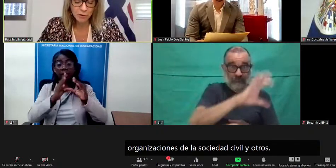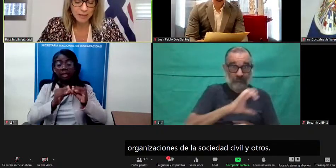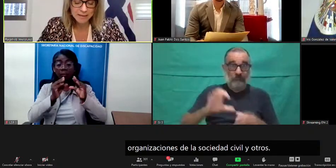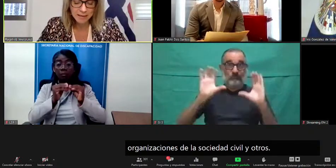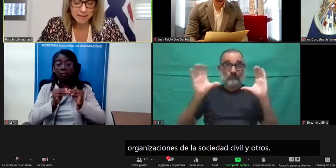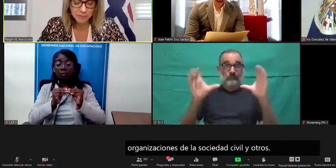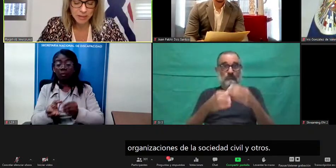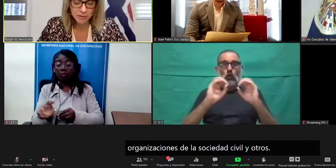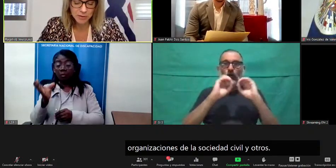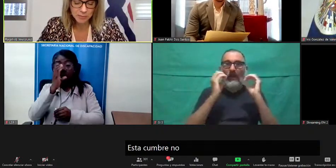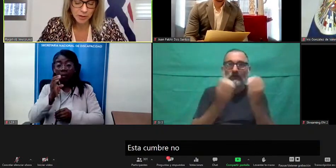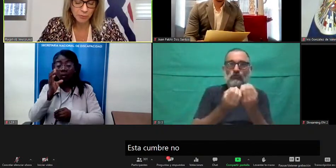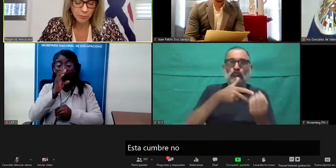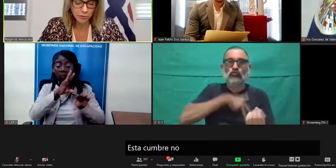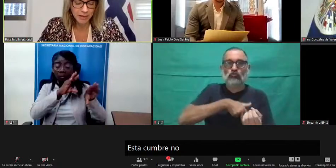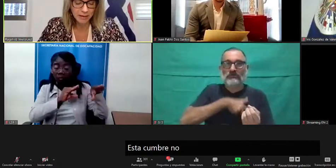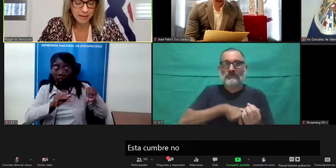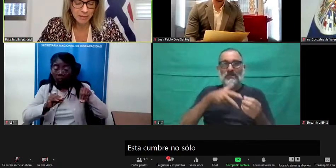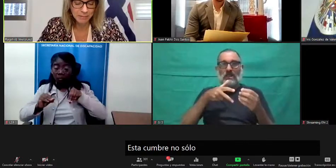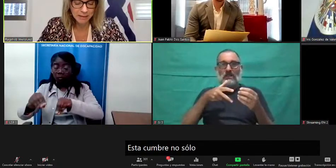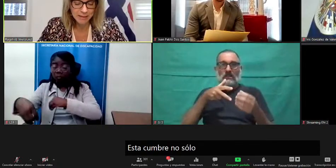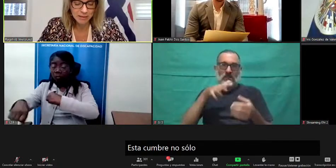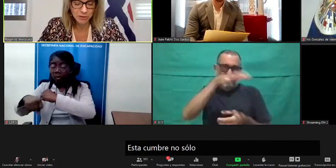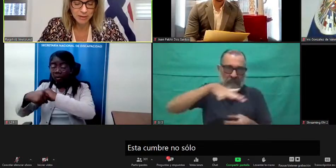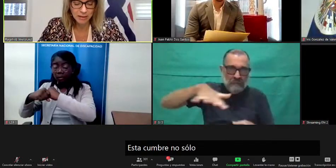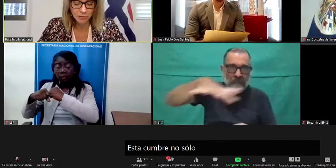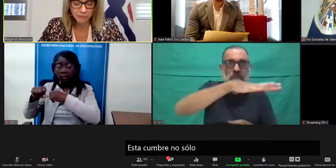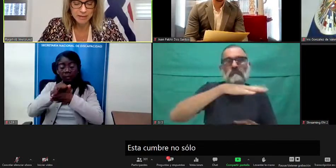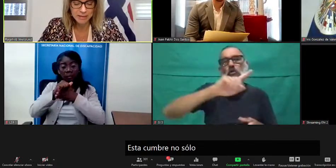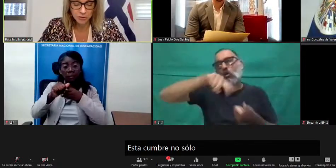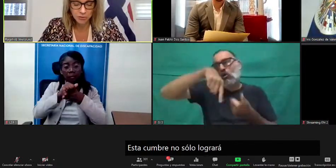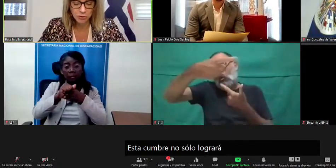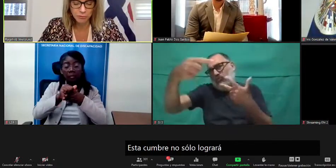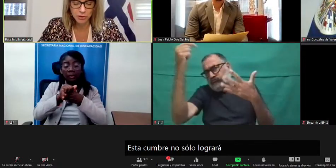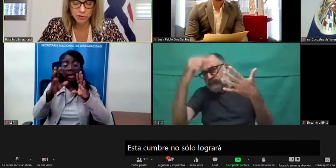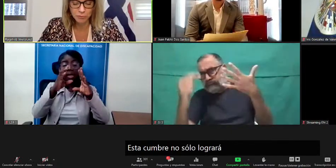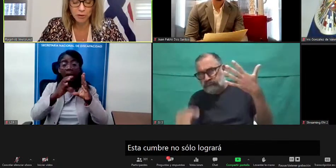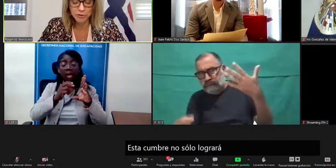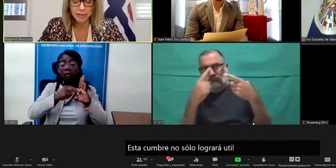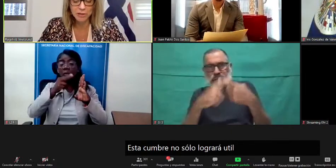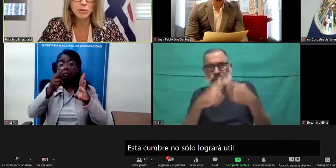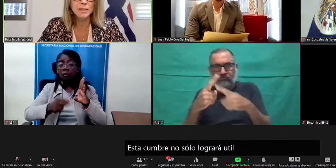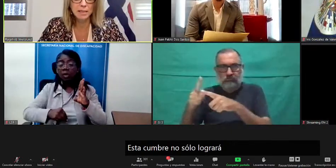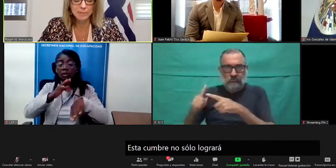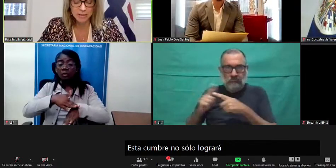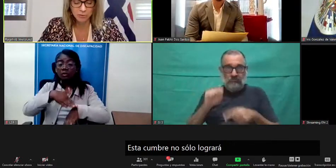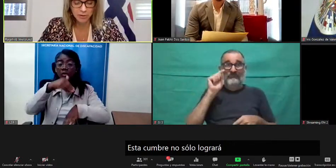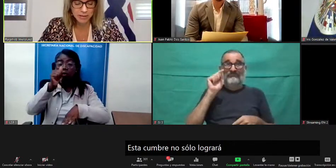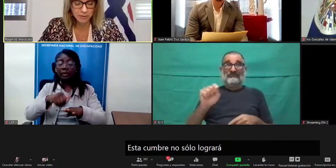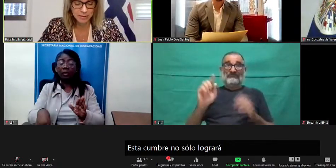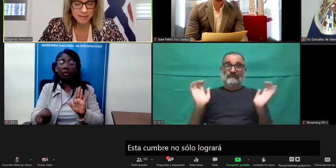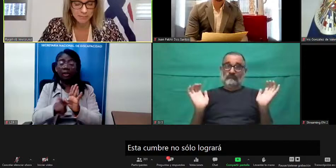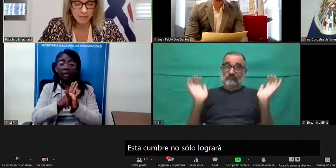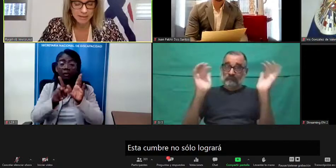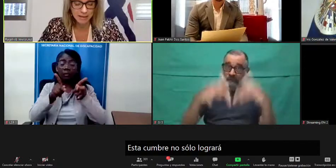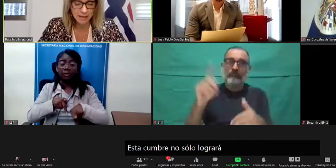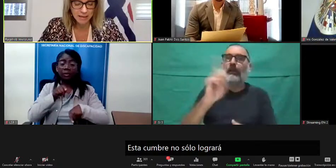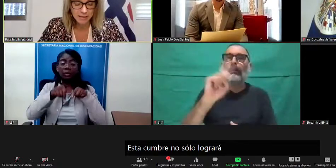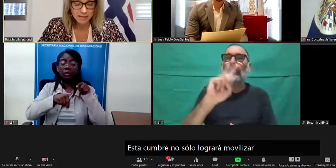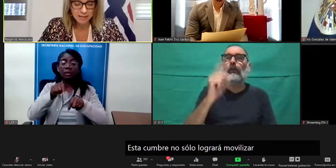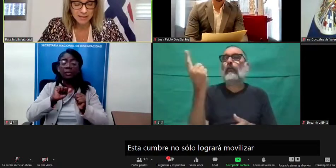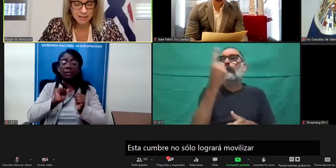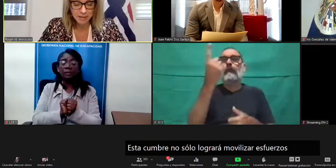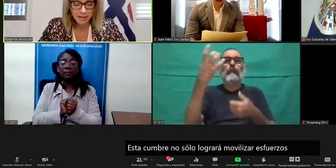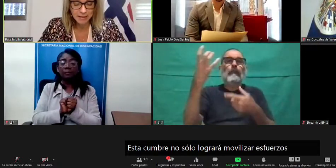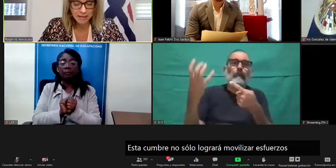this summit announced logs to move efforts to promote the implementation of the conviction on the rights